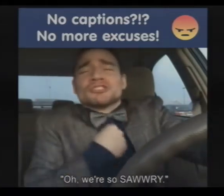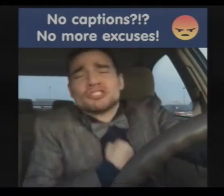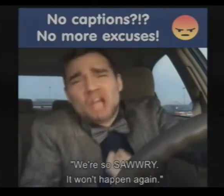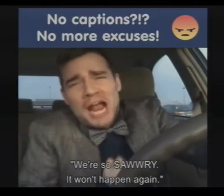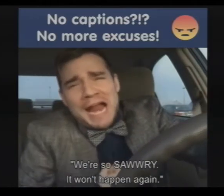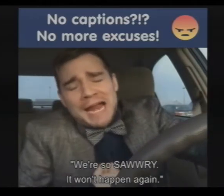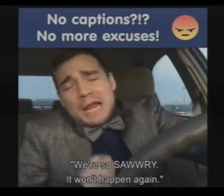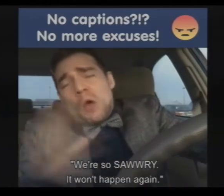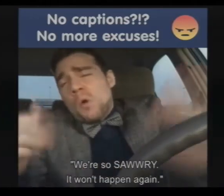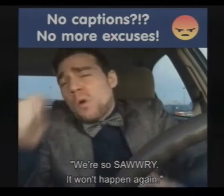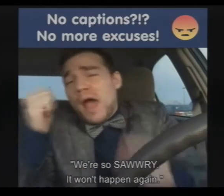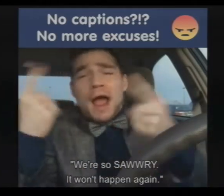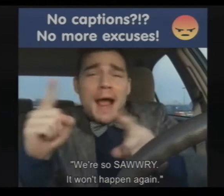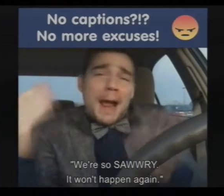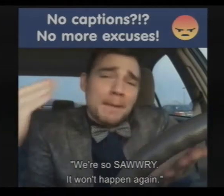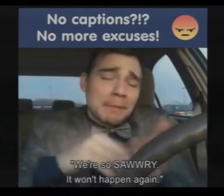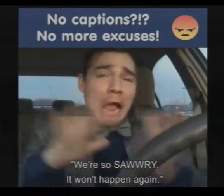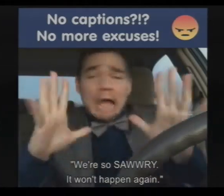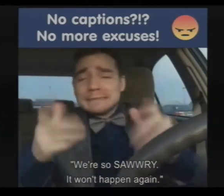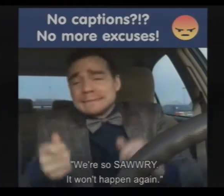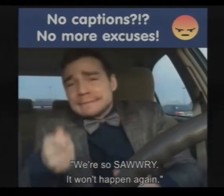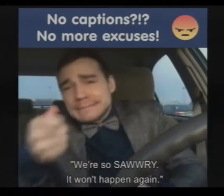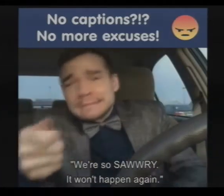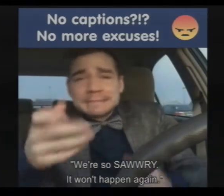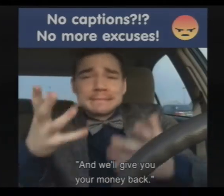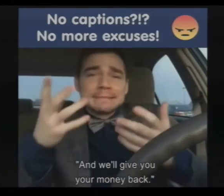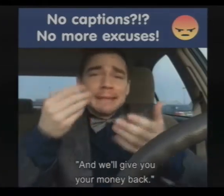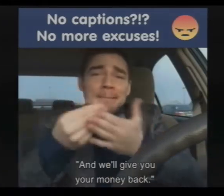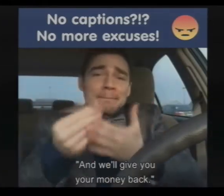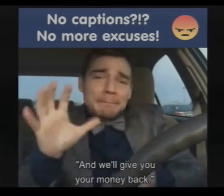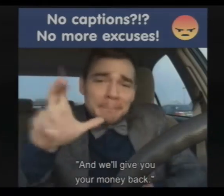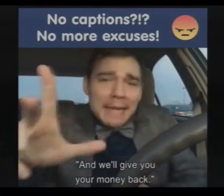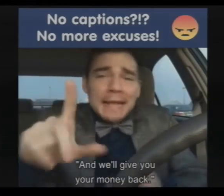We're so sorry. It won't happen again. We'll give you your money